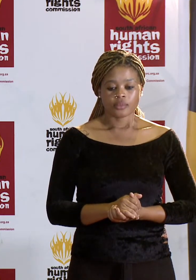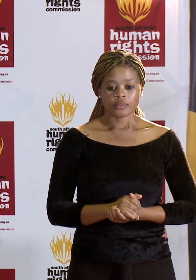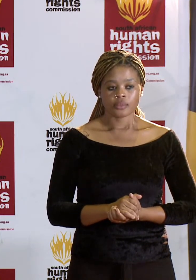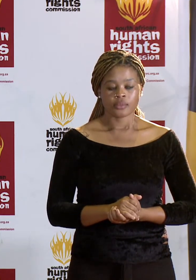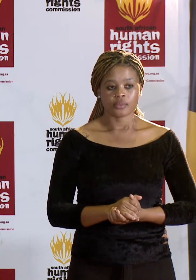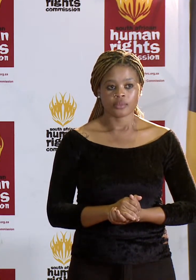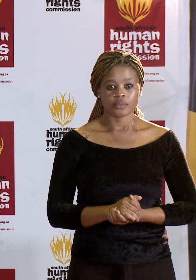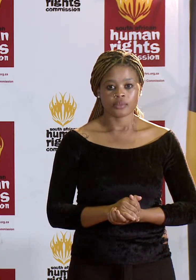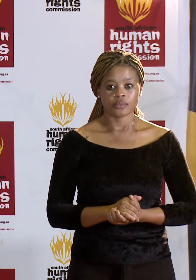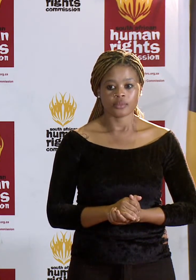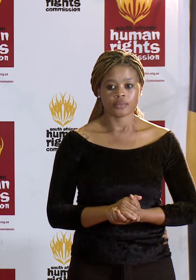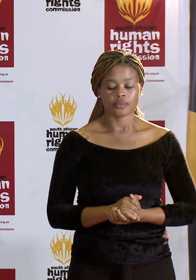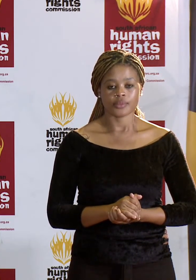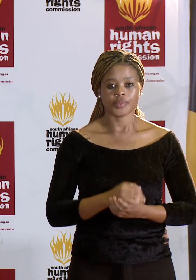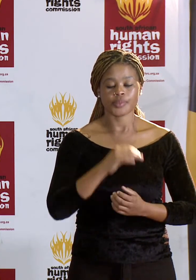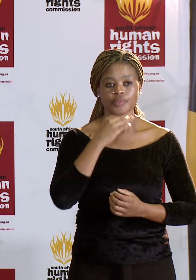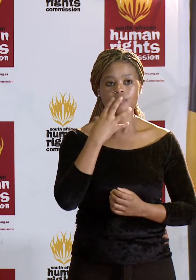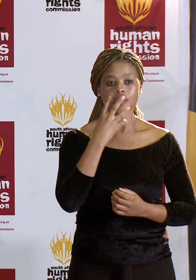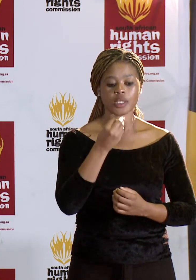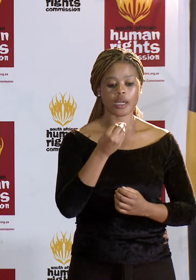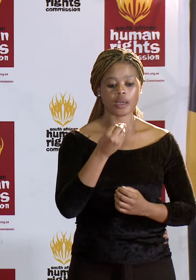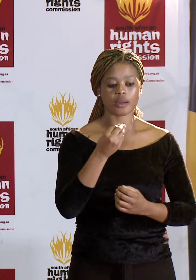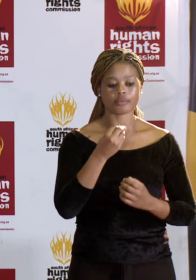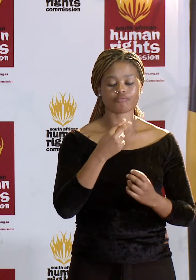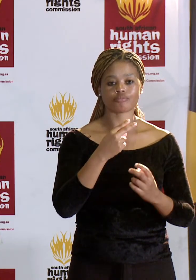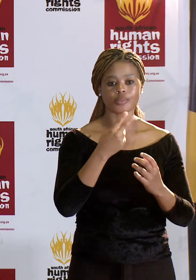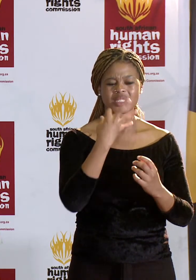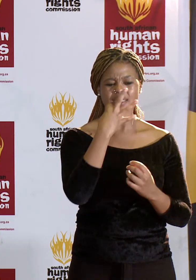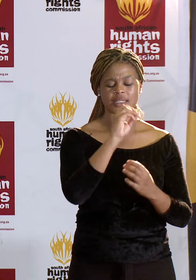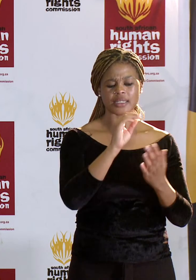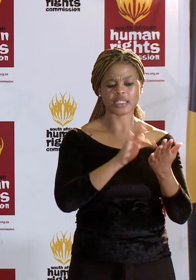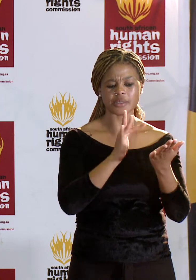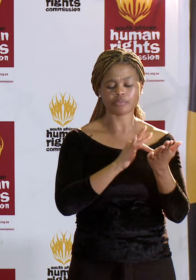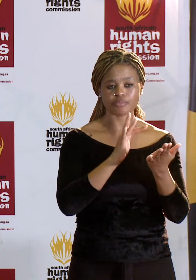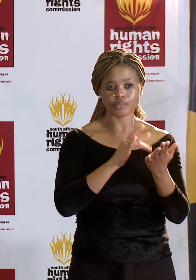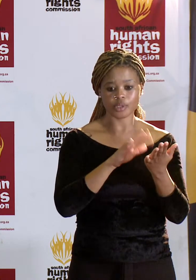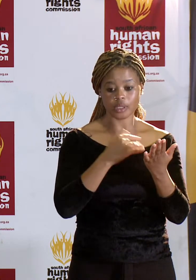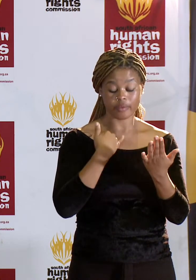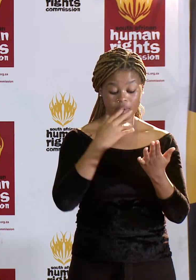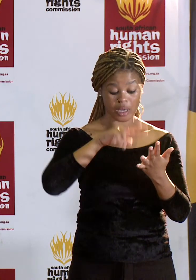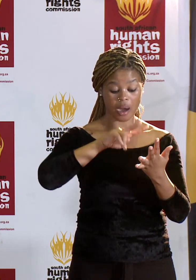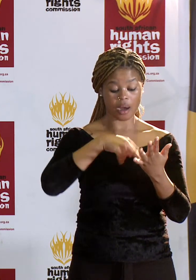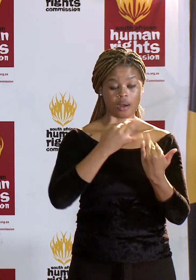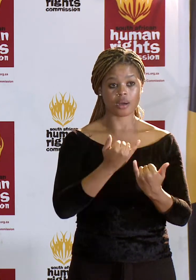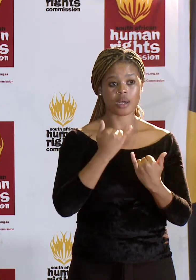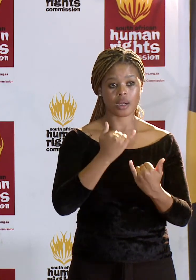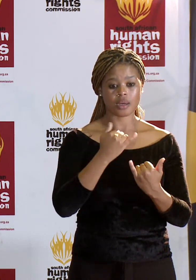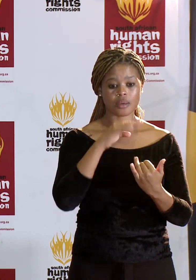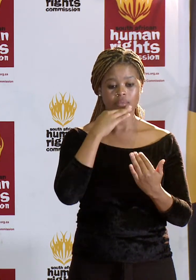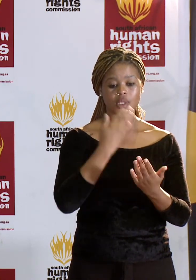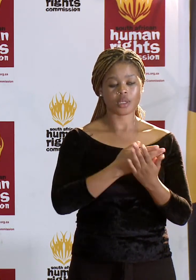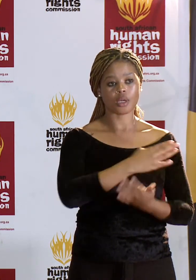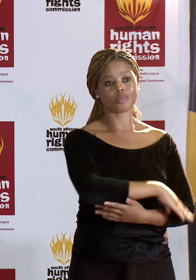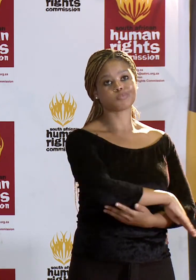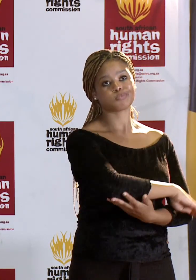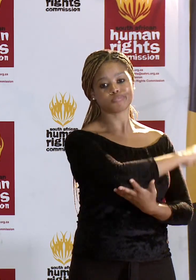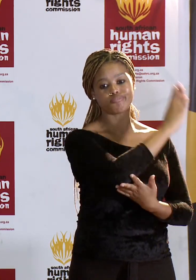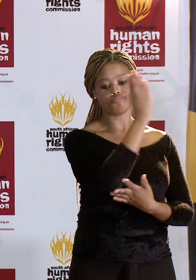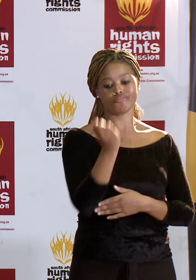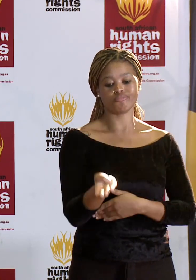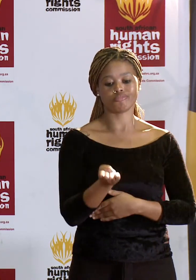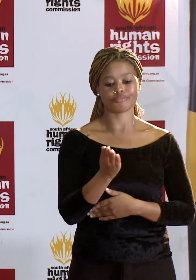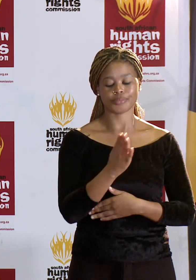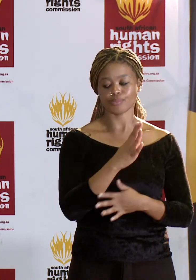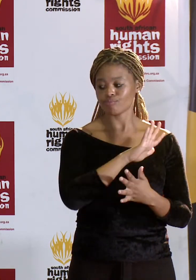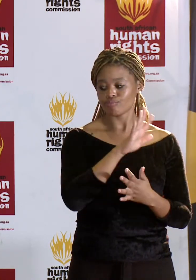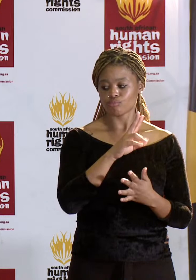It is quite voluminous. It's about 30 pages. If I were to go through it now, it would take me the whole afternoon, so I'm